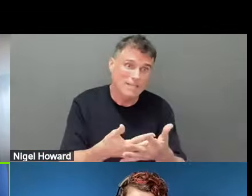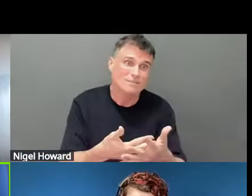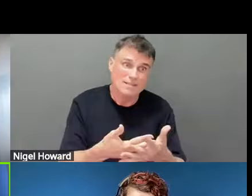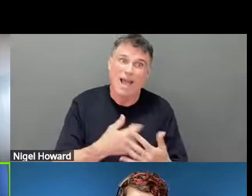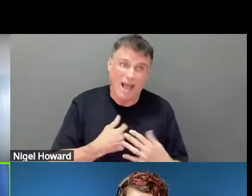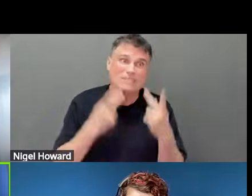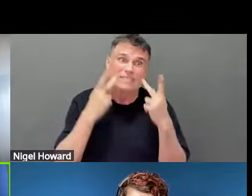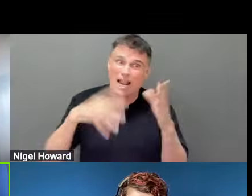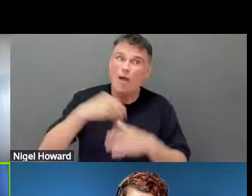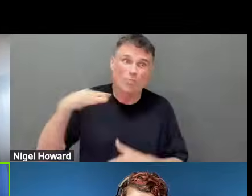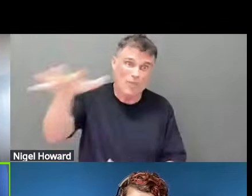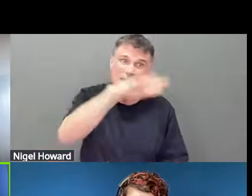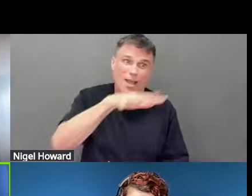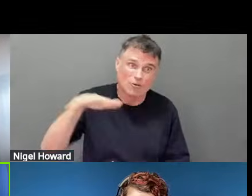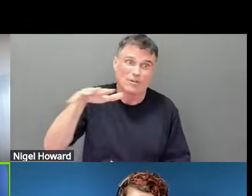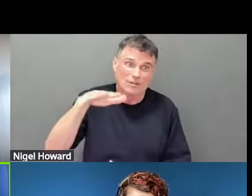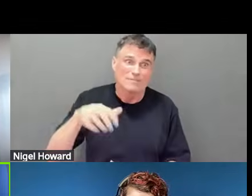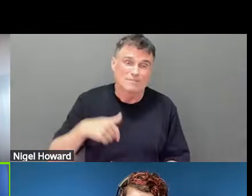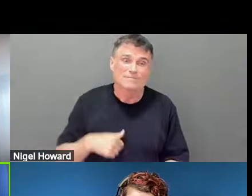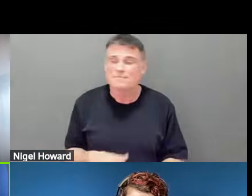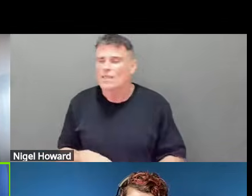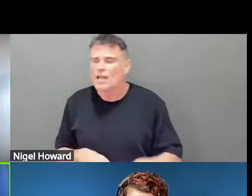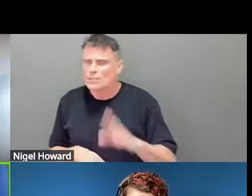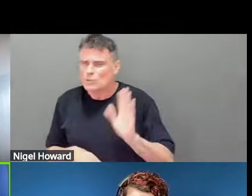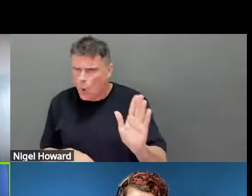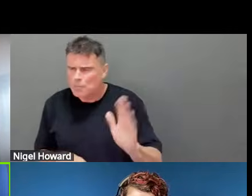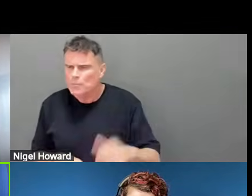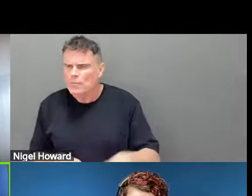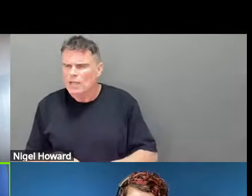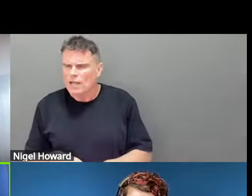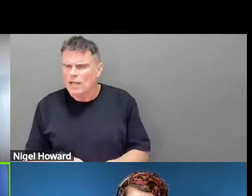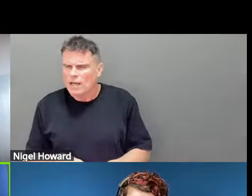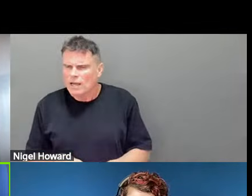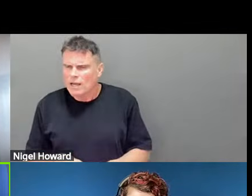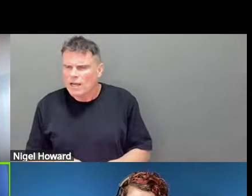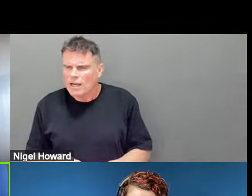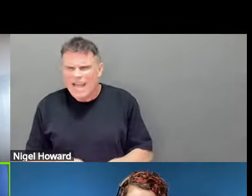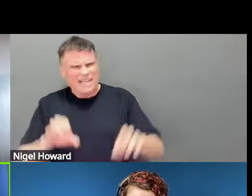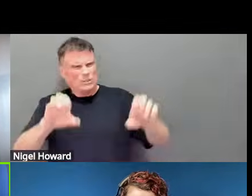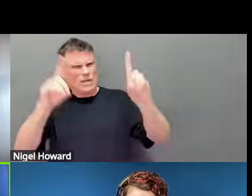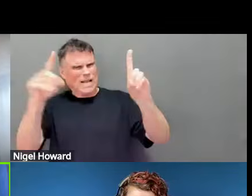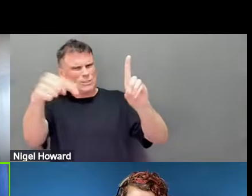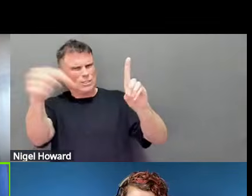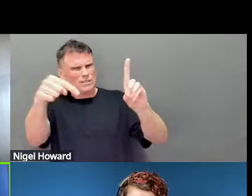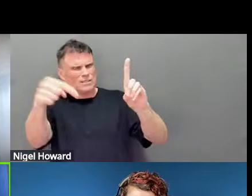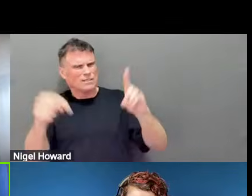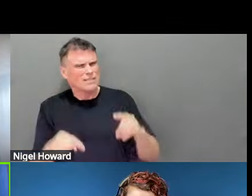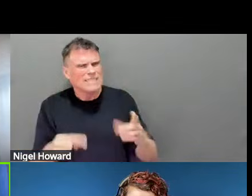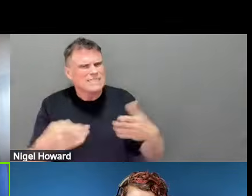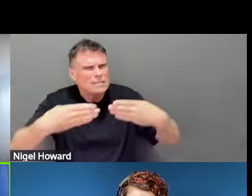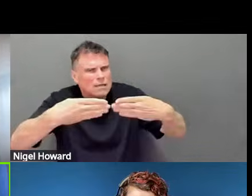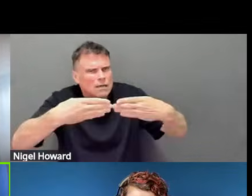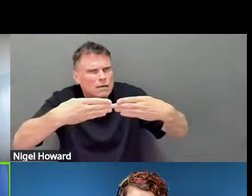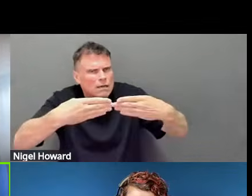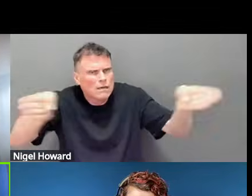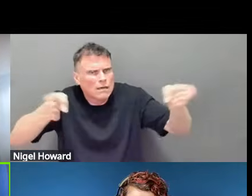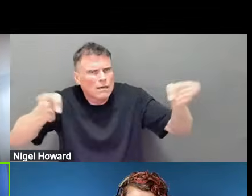the education system in British Columbia, across the country, and in my international work.